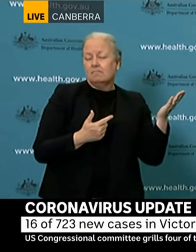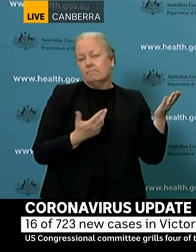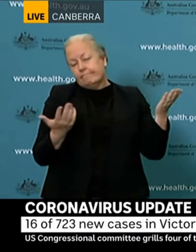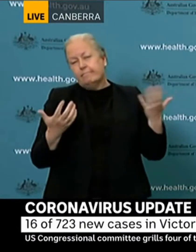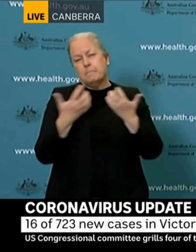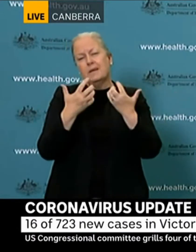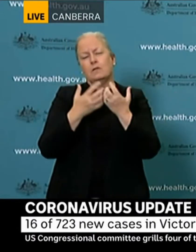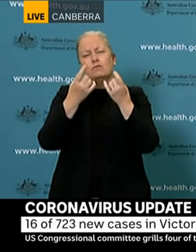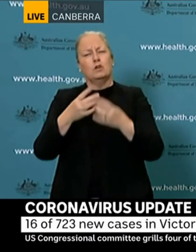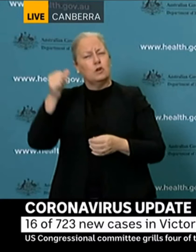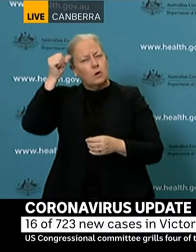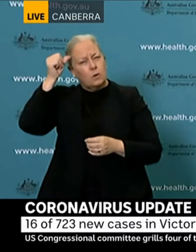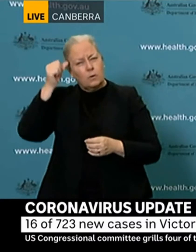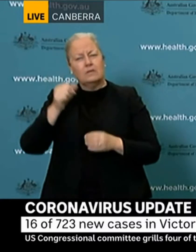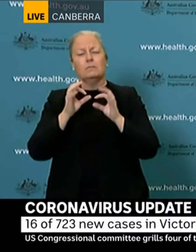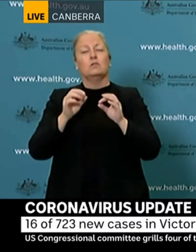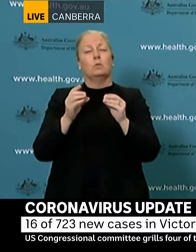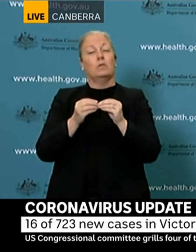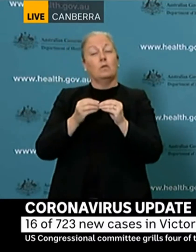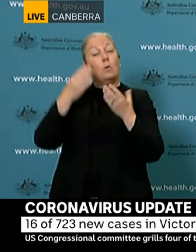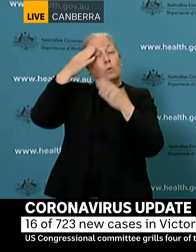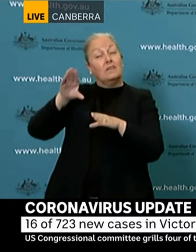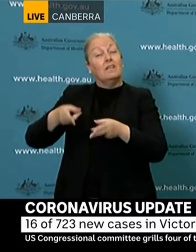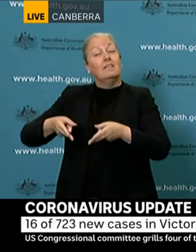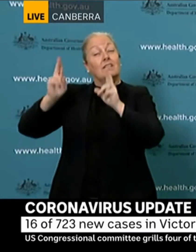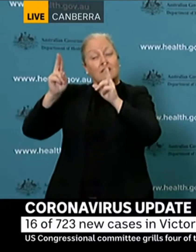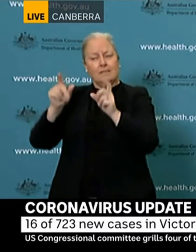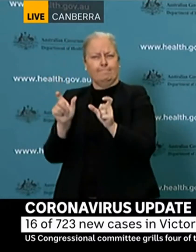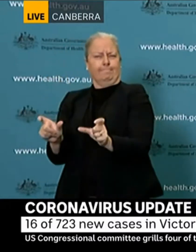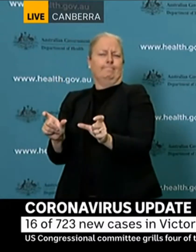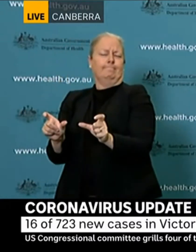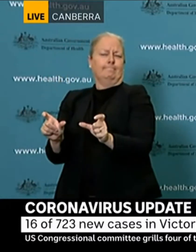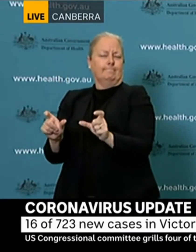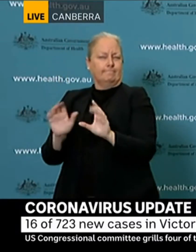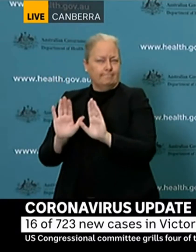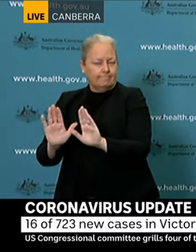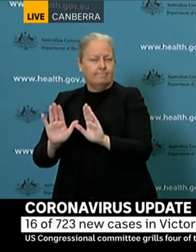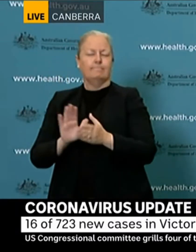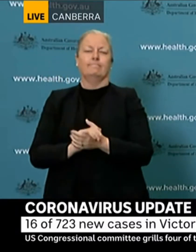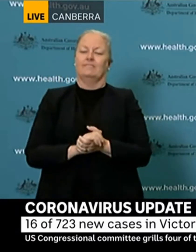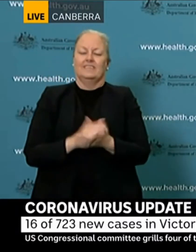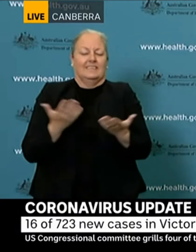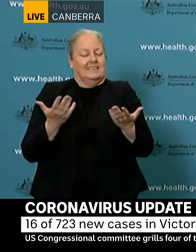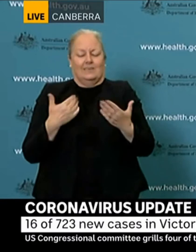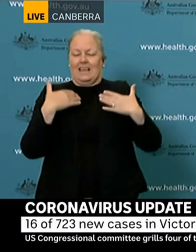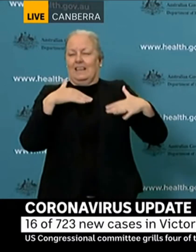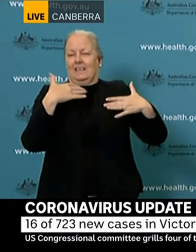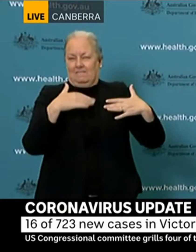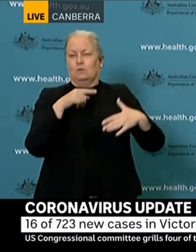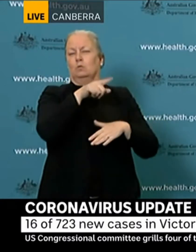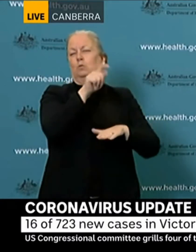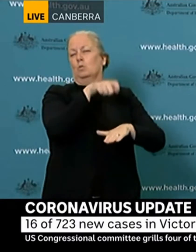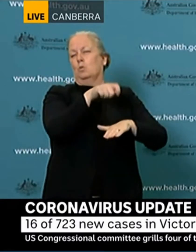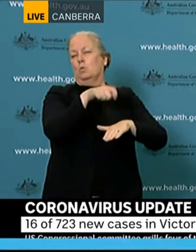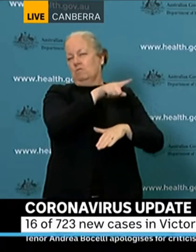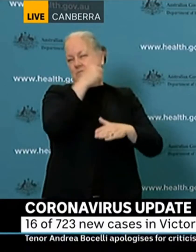about the issues with hotel quarantine and so forth, which again is a matter for judicial proceedings. So I'm not going to